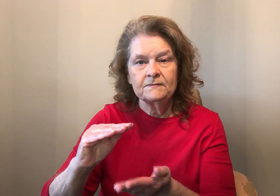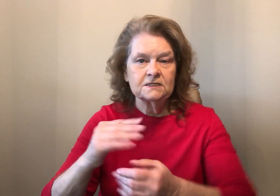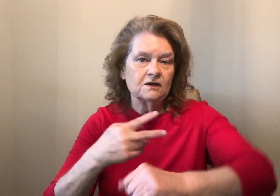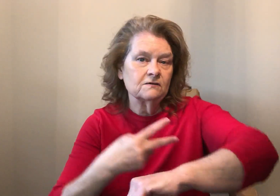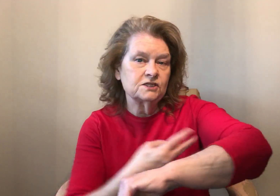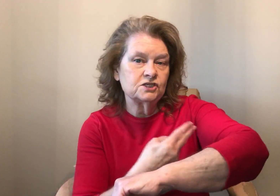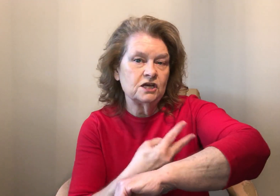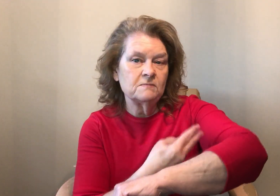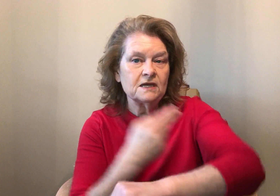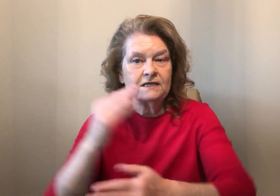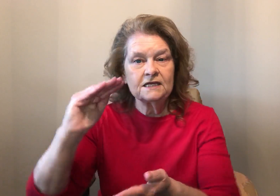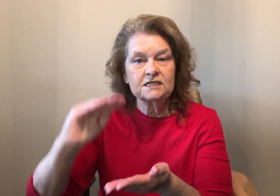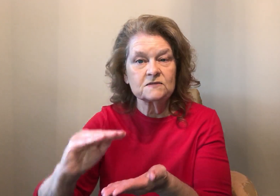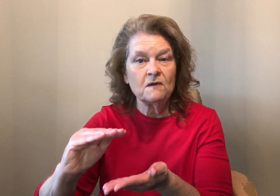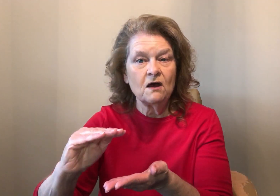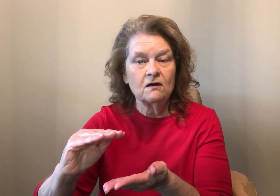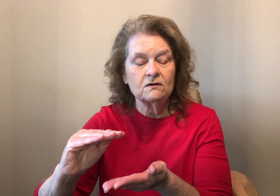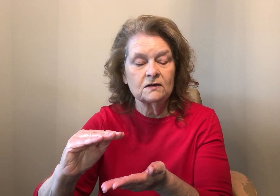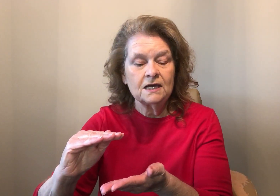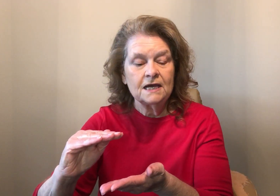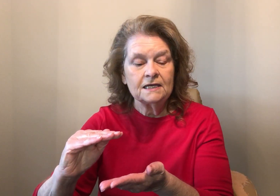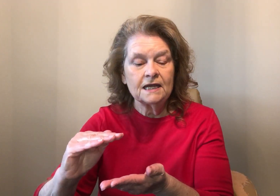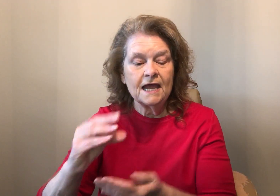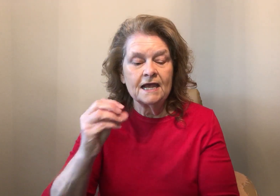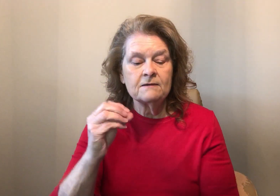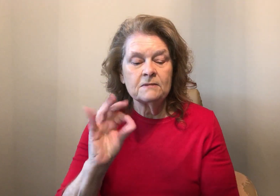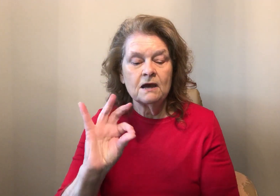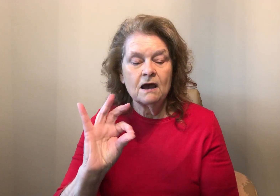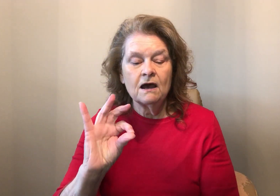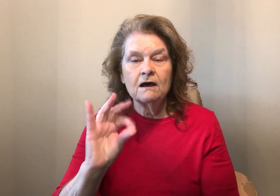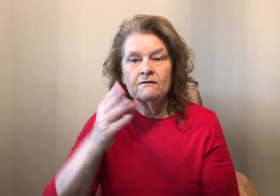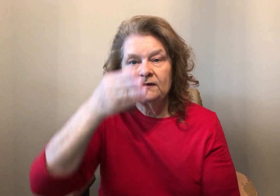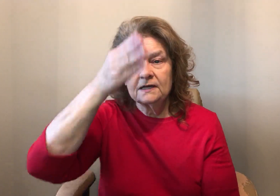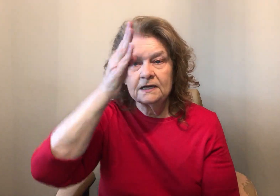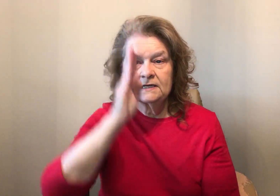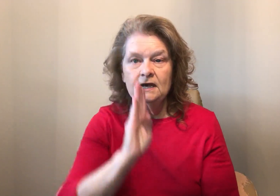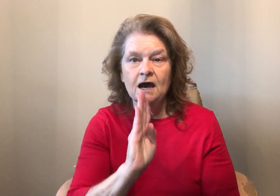so a sheep that's small, Lamb of God.